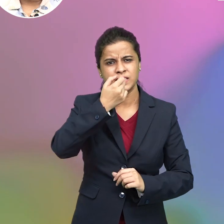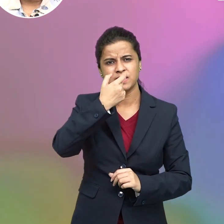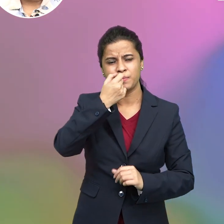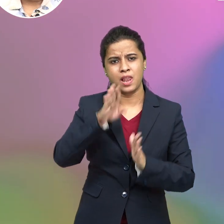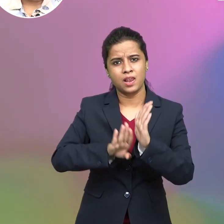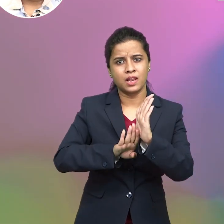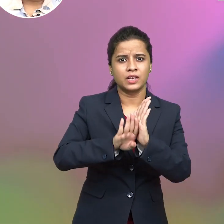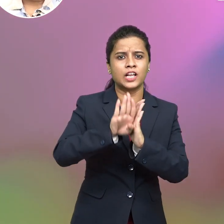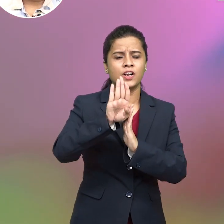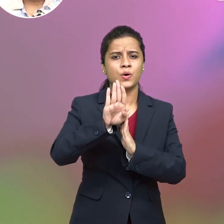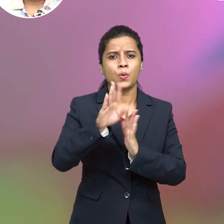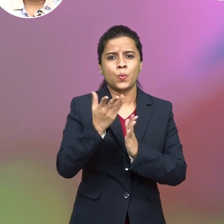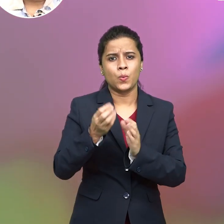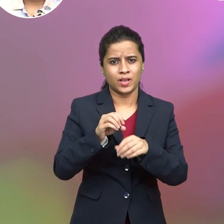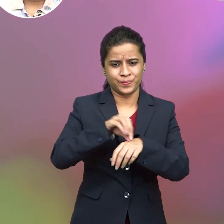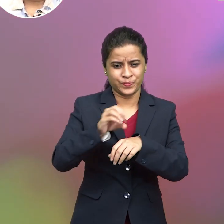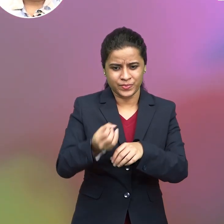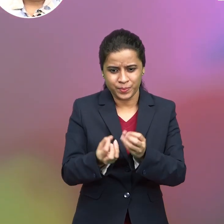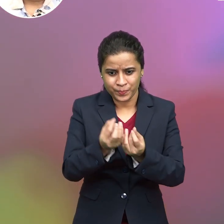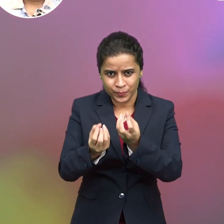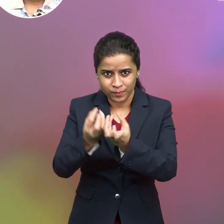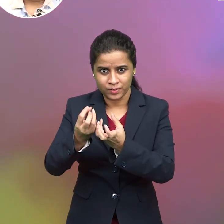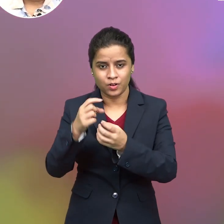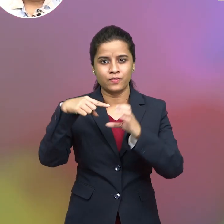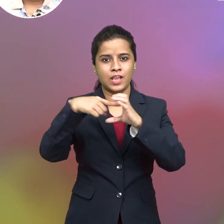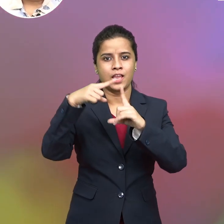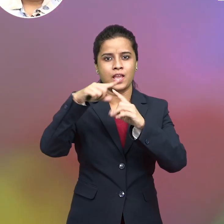due to the production of ethanol.